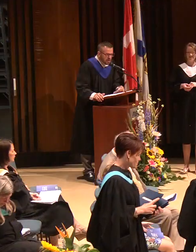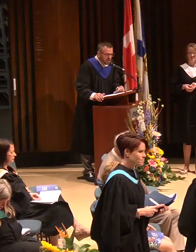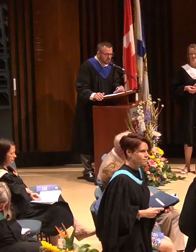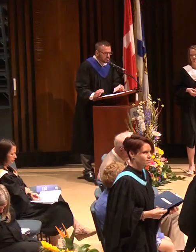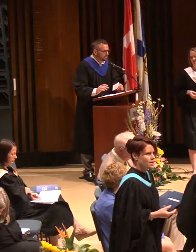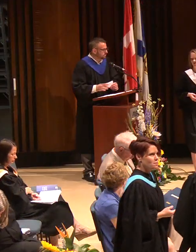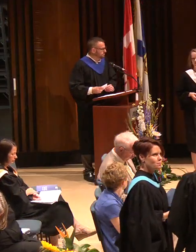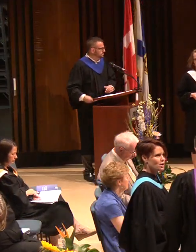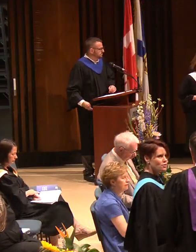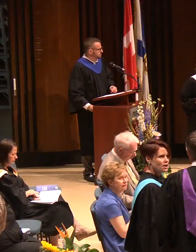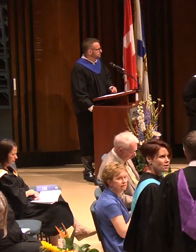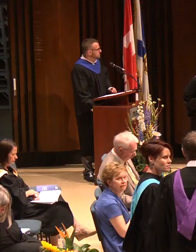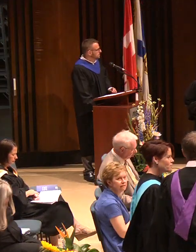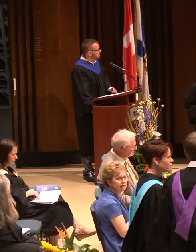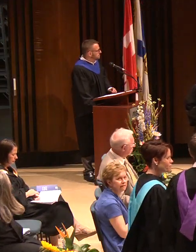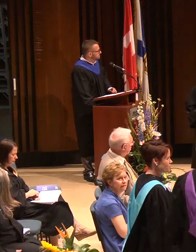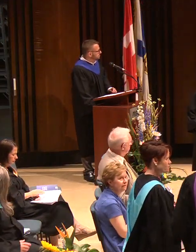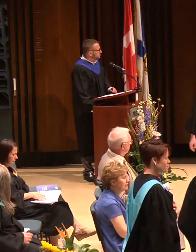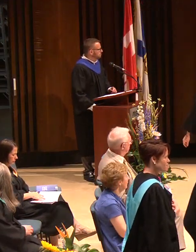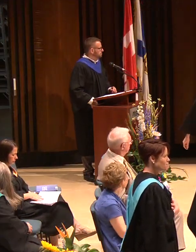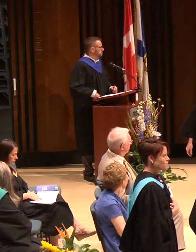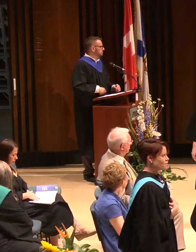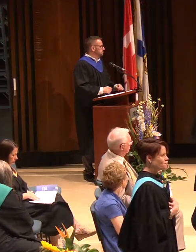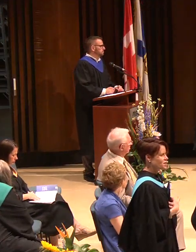Martha McDonald.